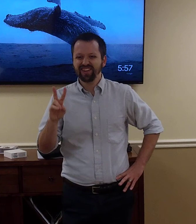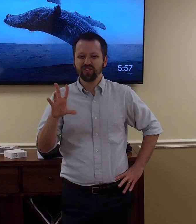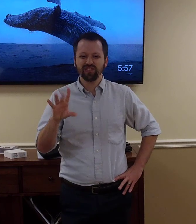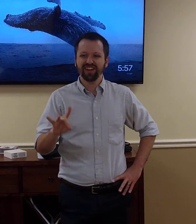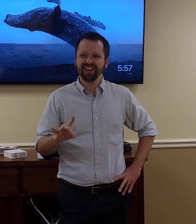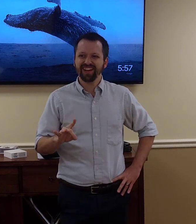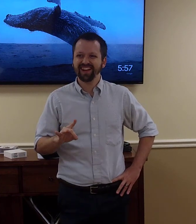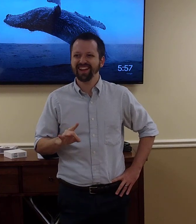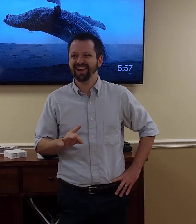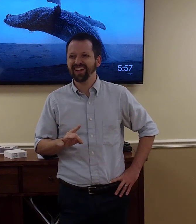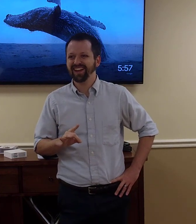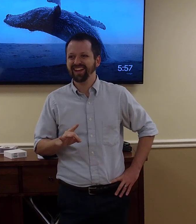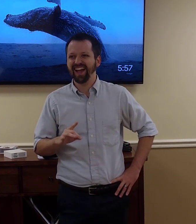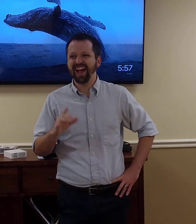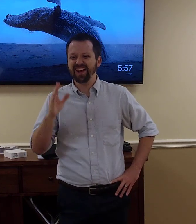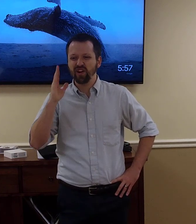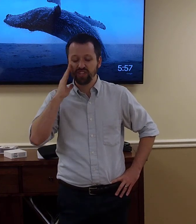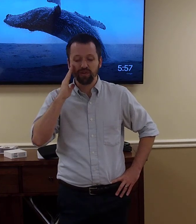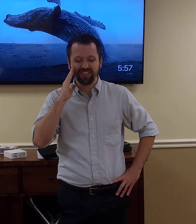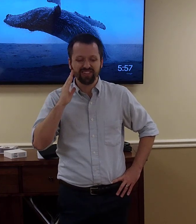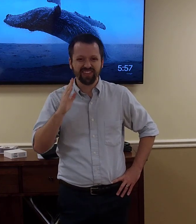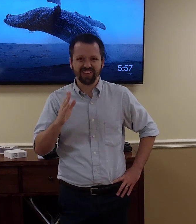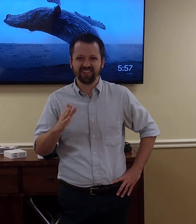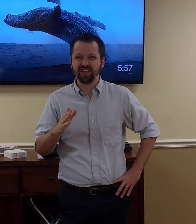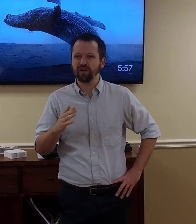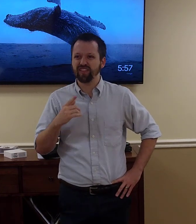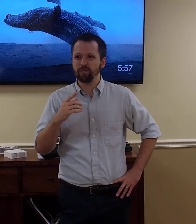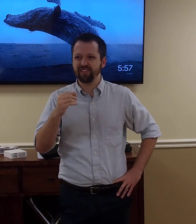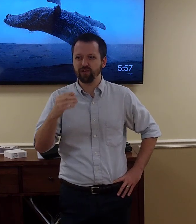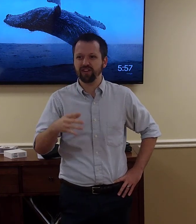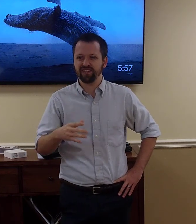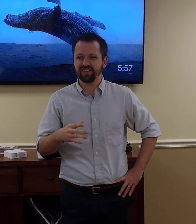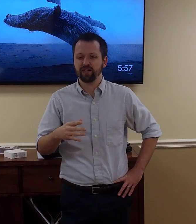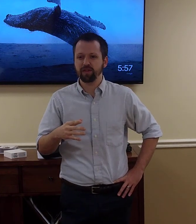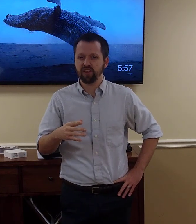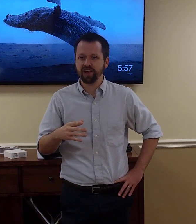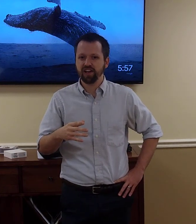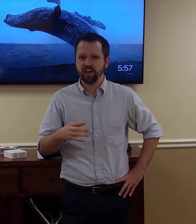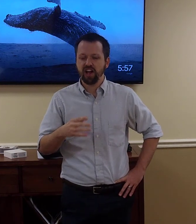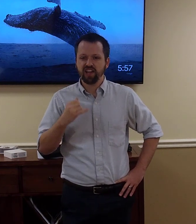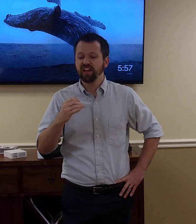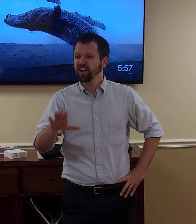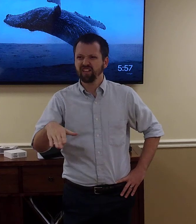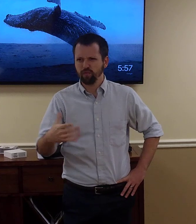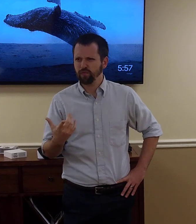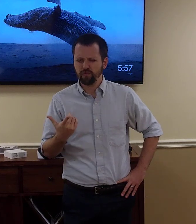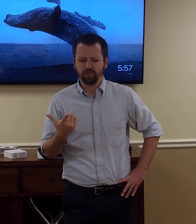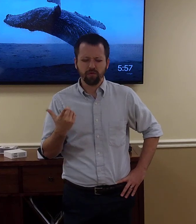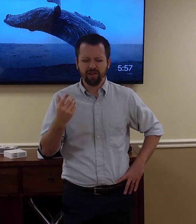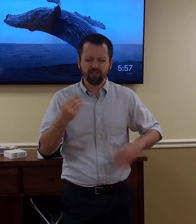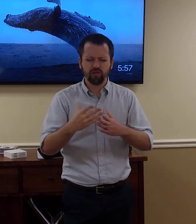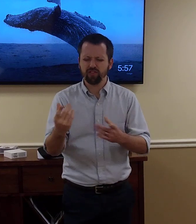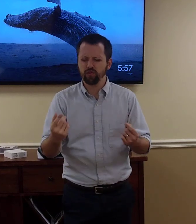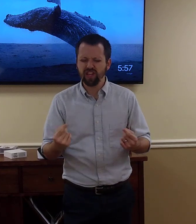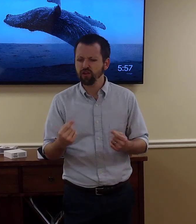Especially with a teacher. Yeah, I know. She was a teacher. That's what I tell my students, because they'll be like, because what my students do, they